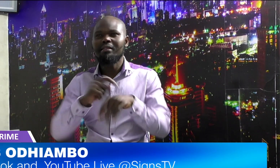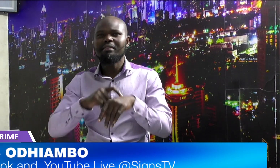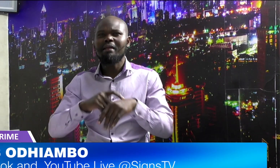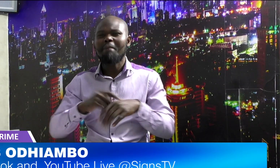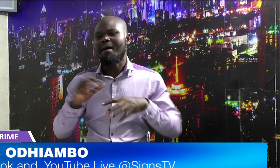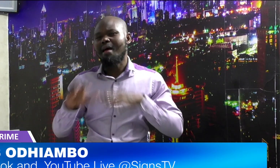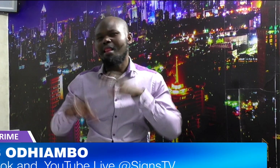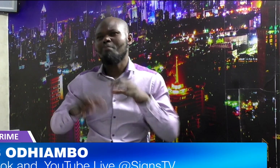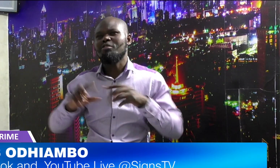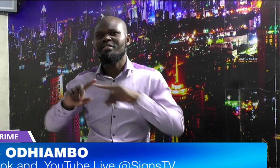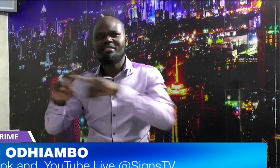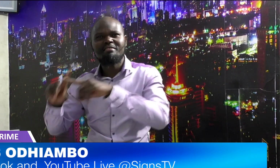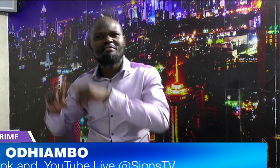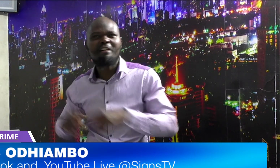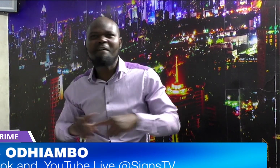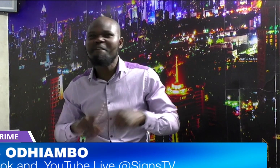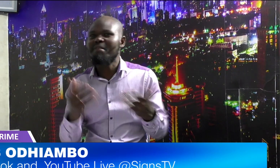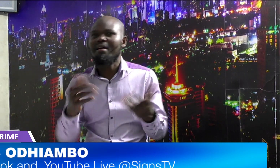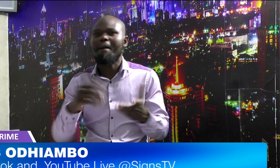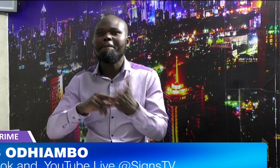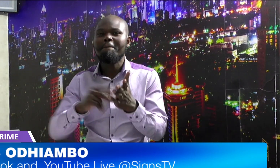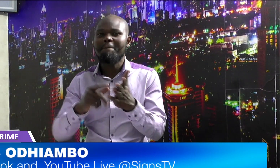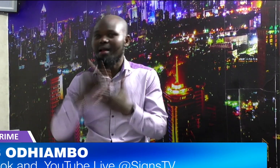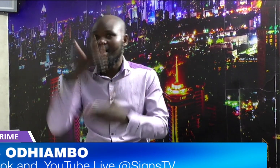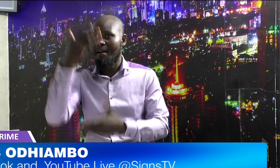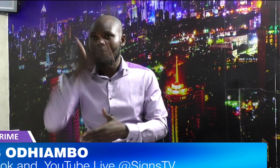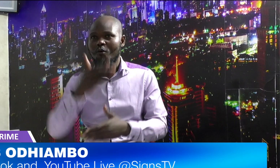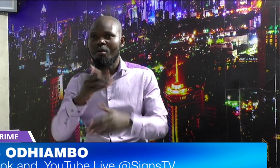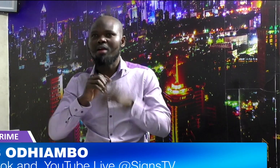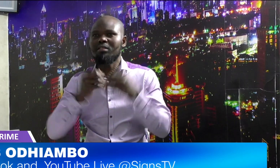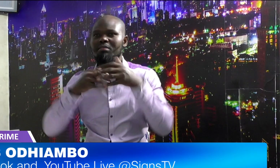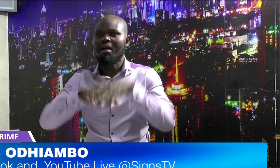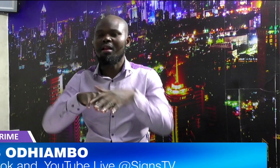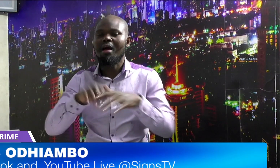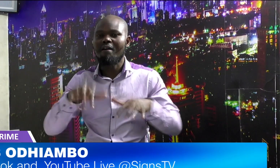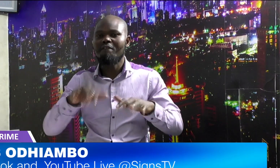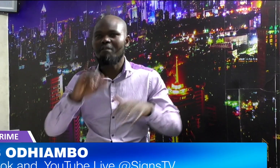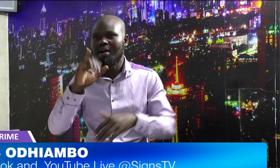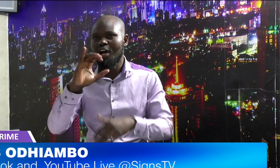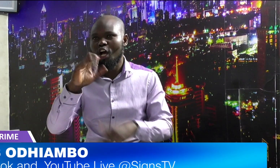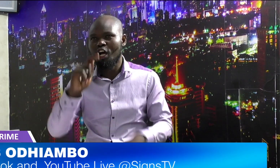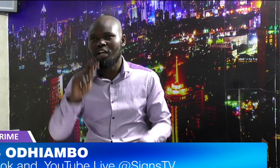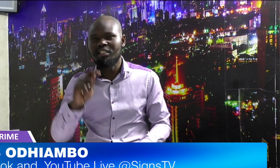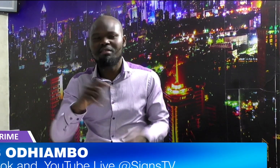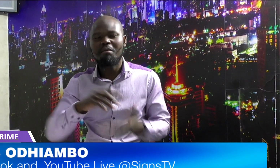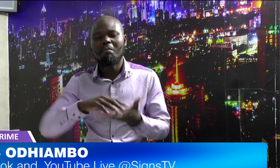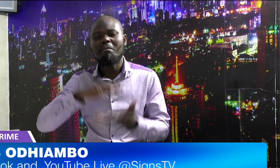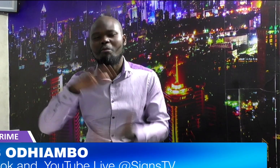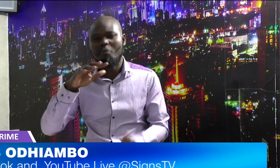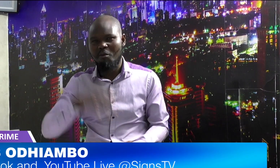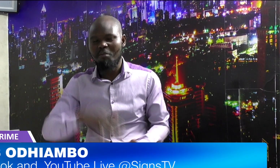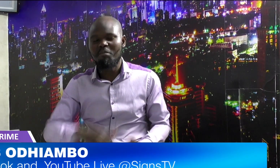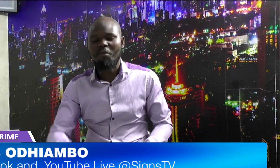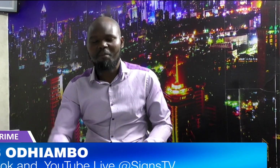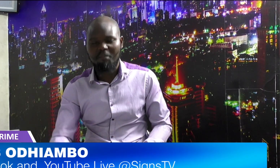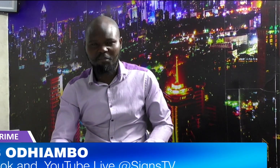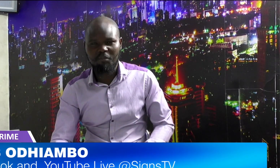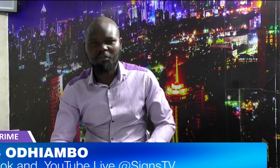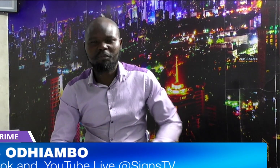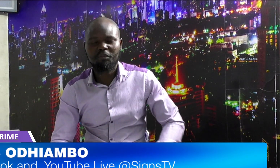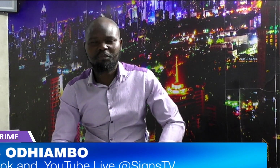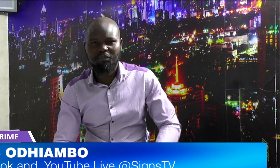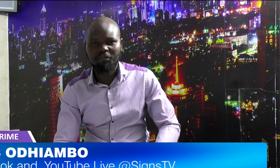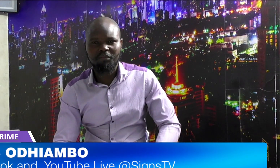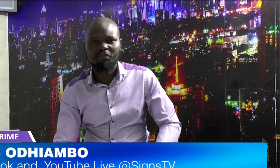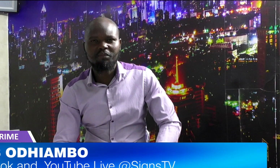covering diverse areas such as wildlife conservation, shipping, mining, youth affairs, agriculture,